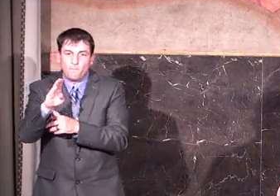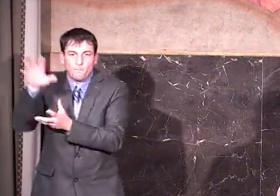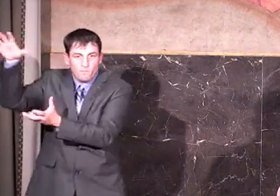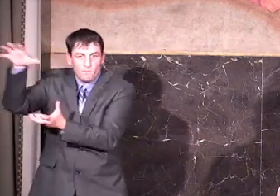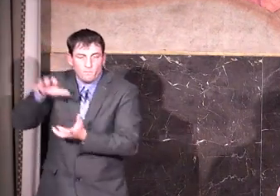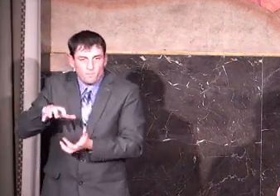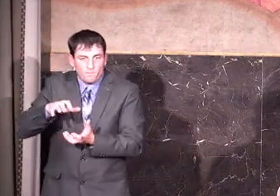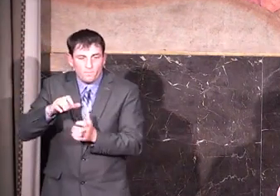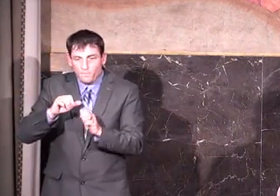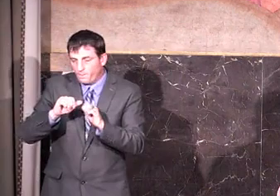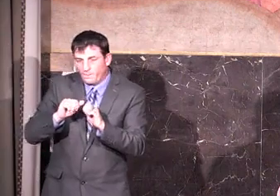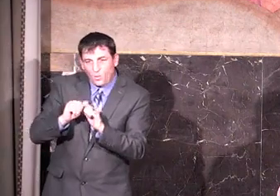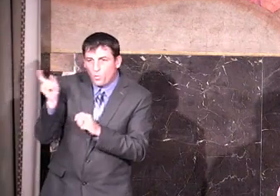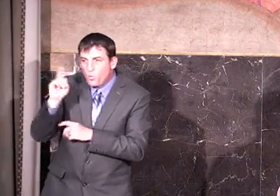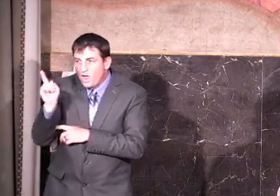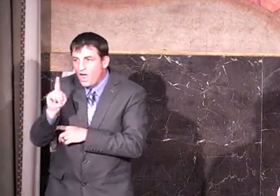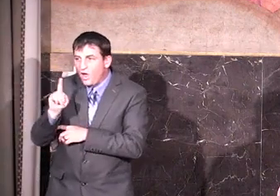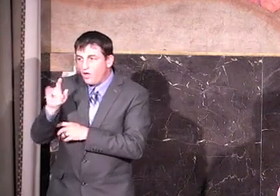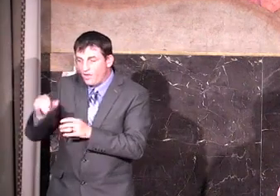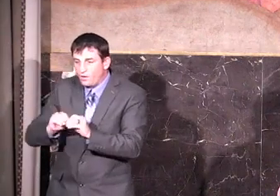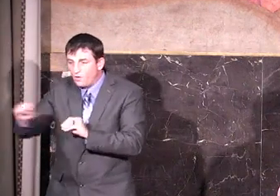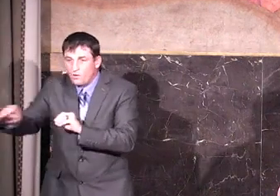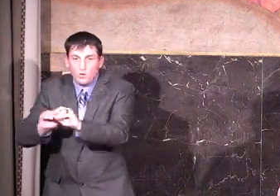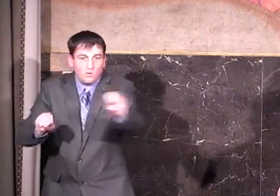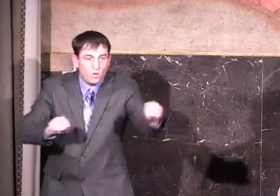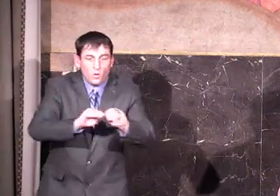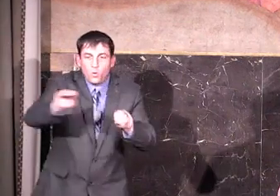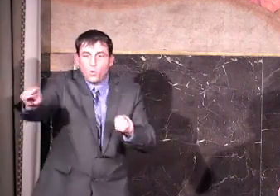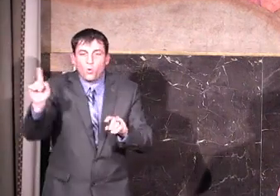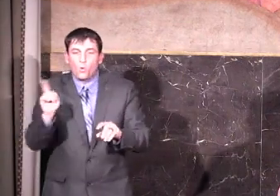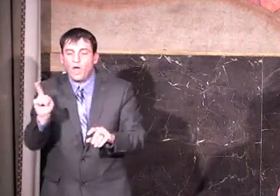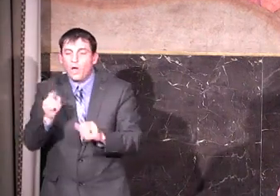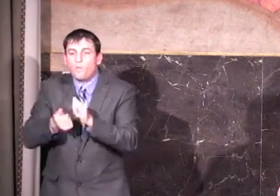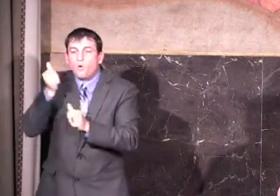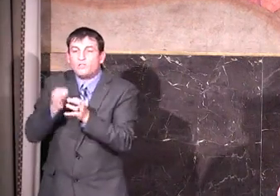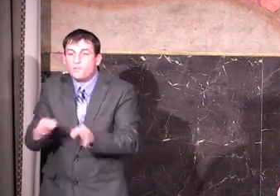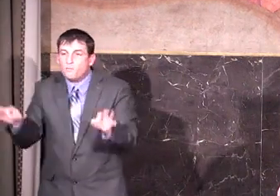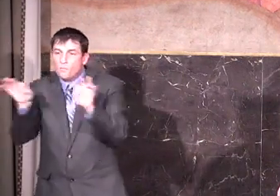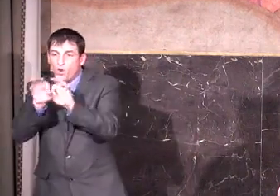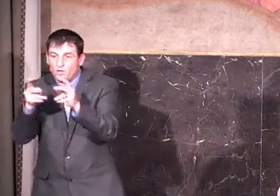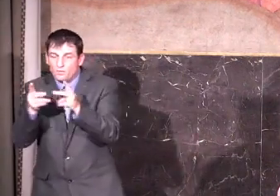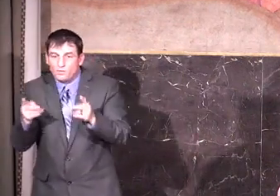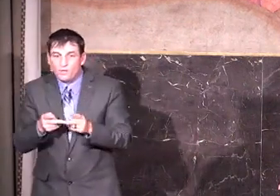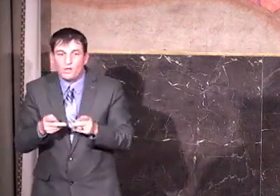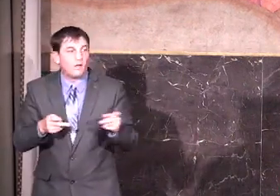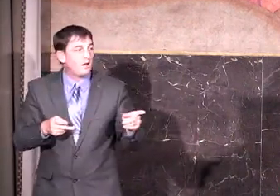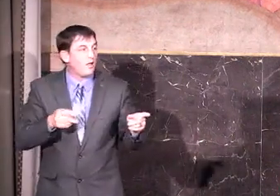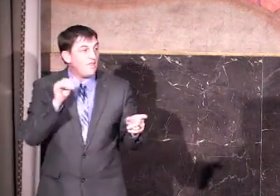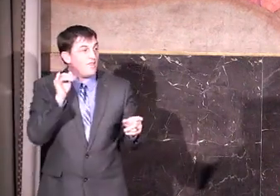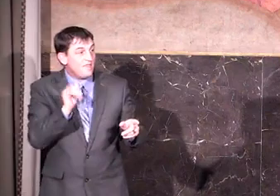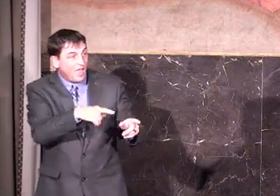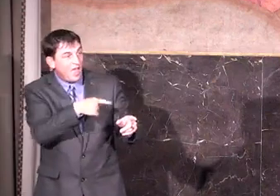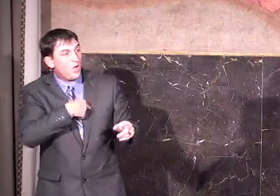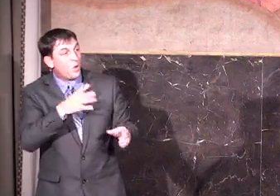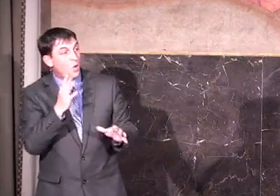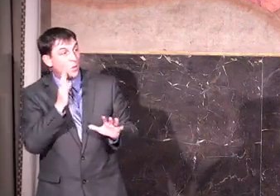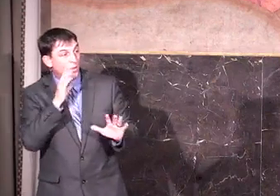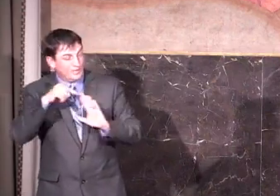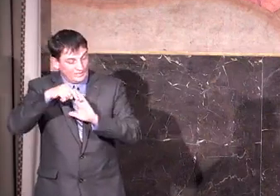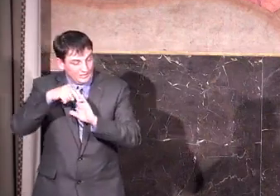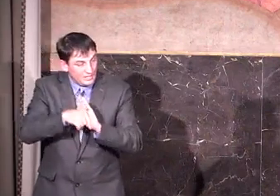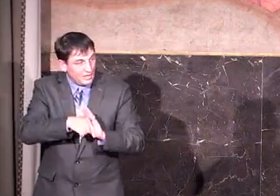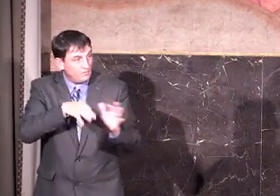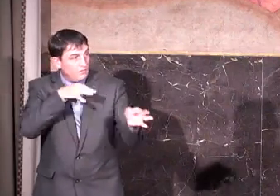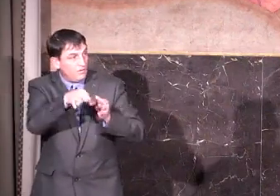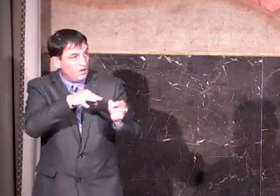to go first? Most important spots to send these additional? Well, and we're going to get much more detailed into our testing